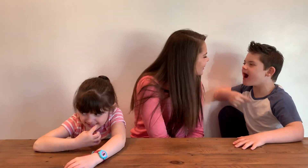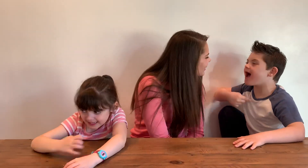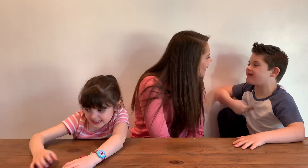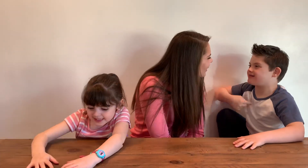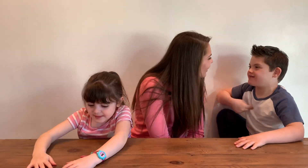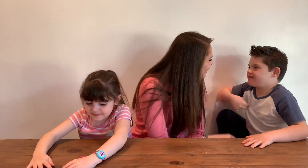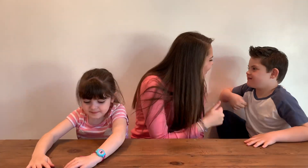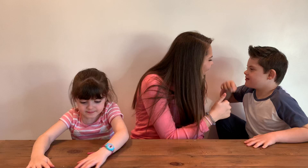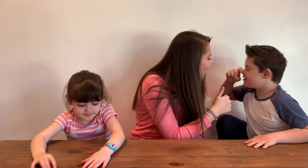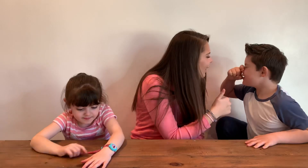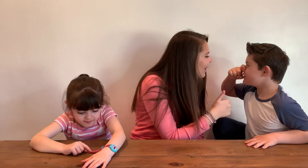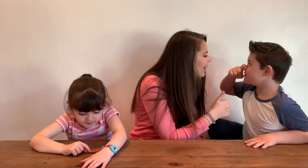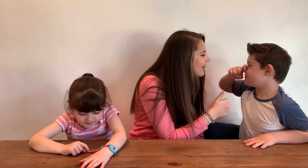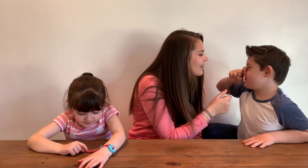sister.